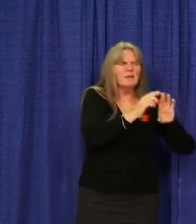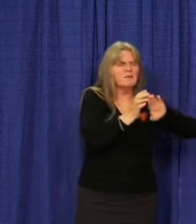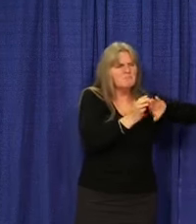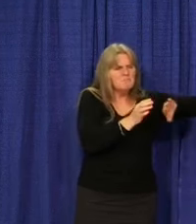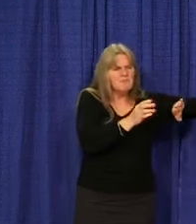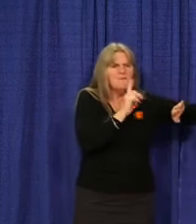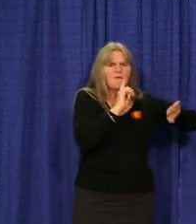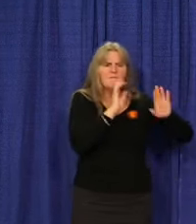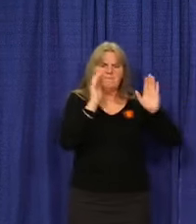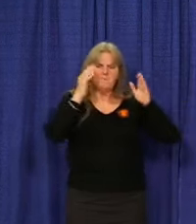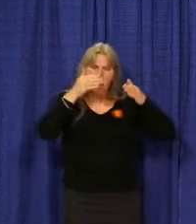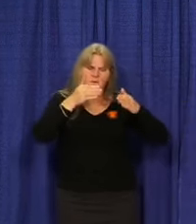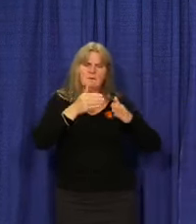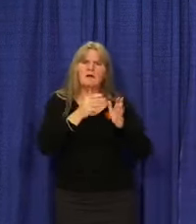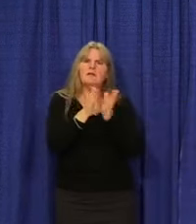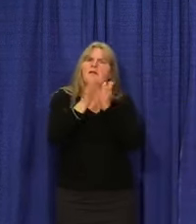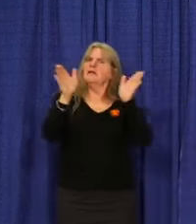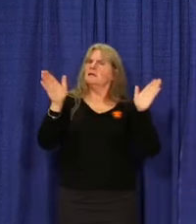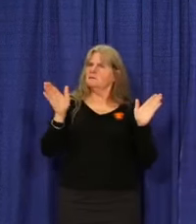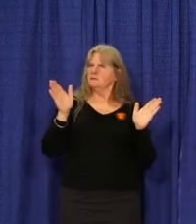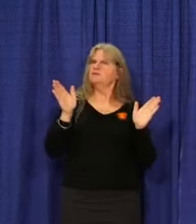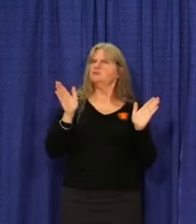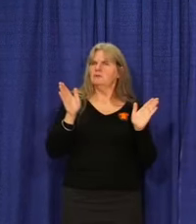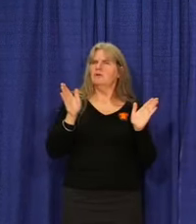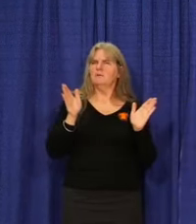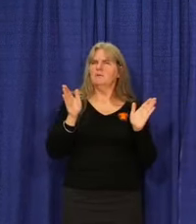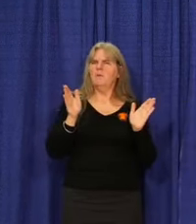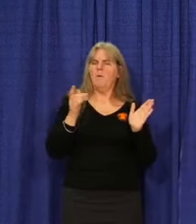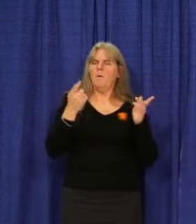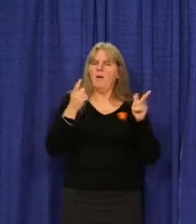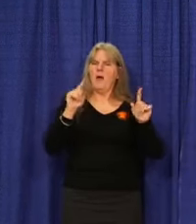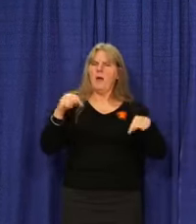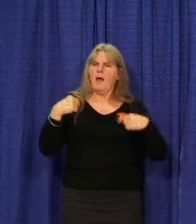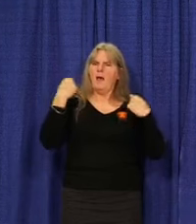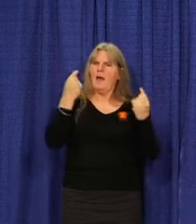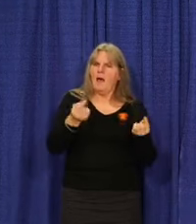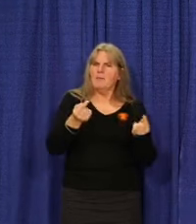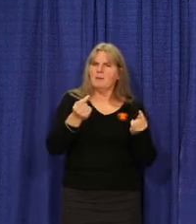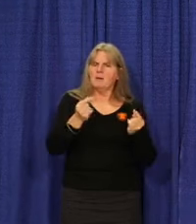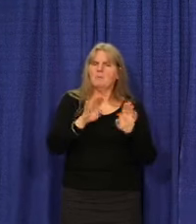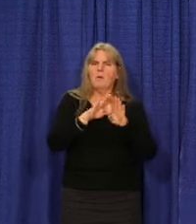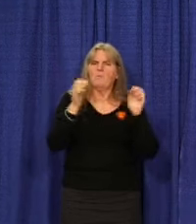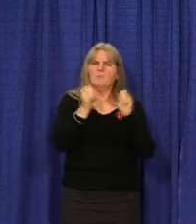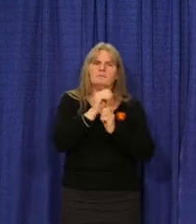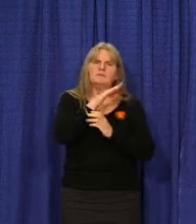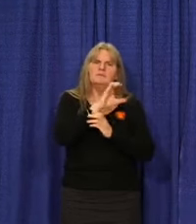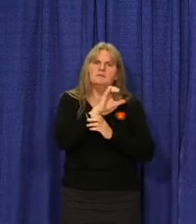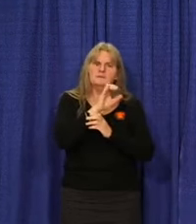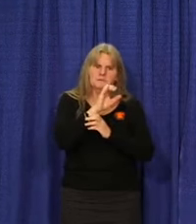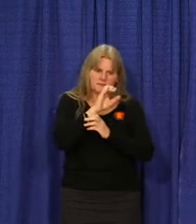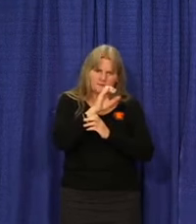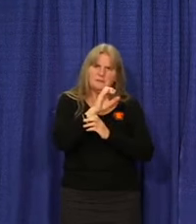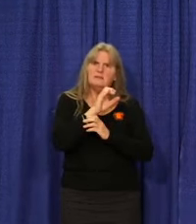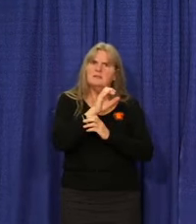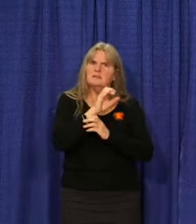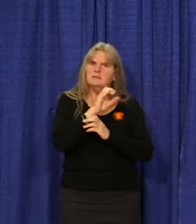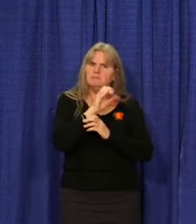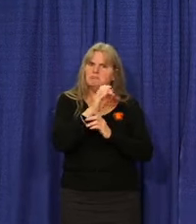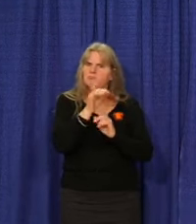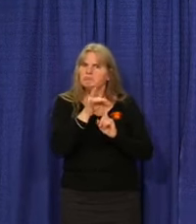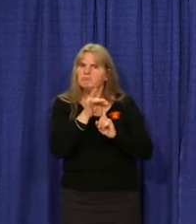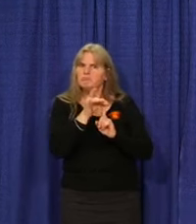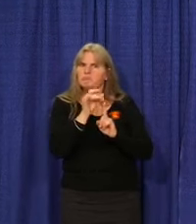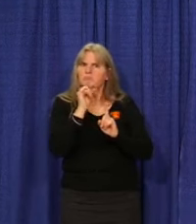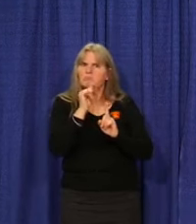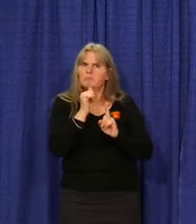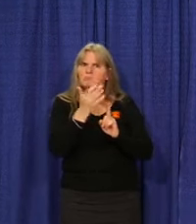So what are the case totals that we've seen in the whole